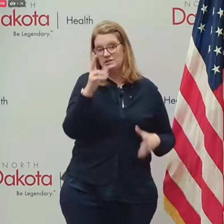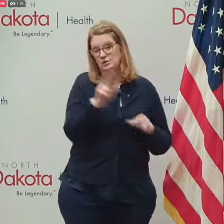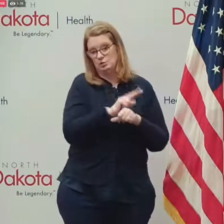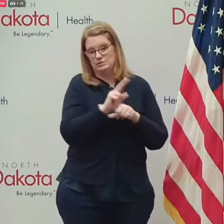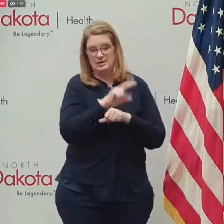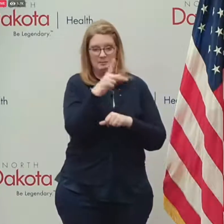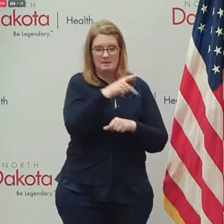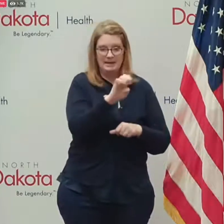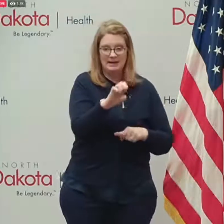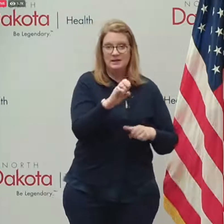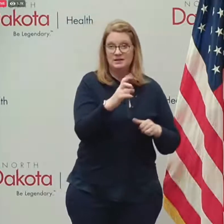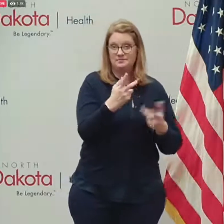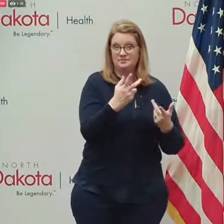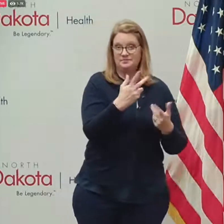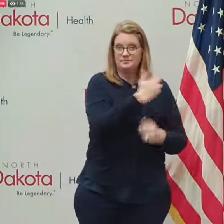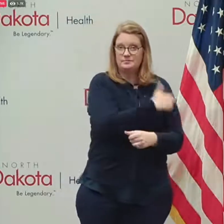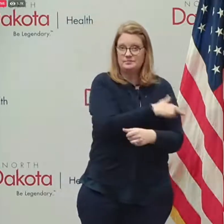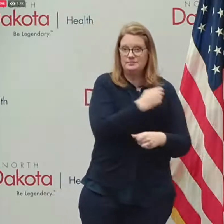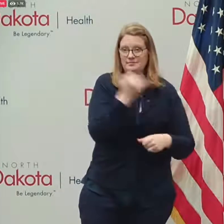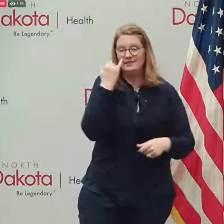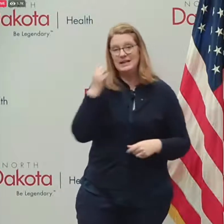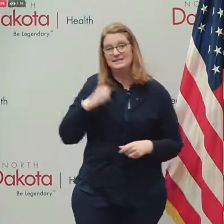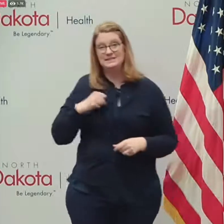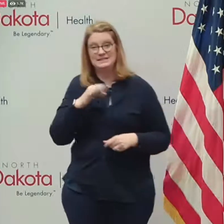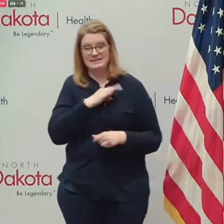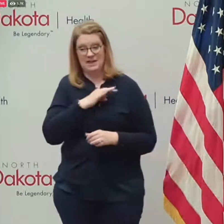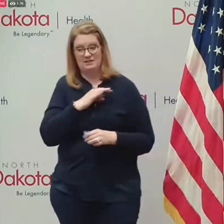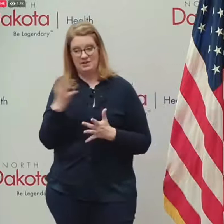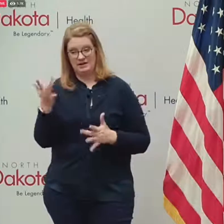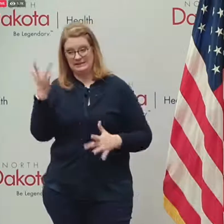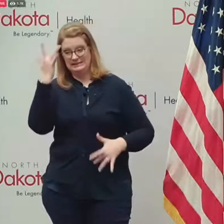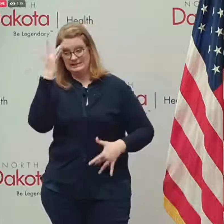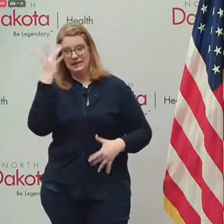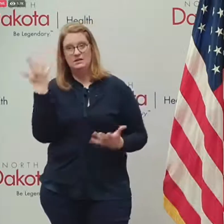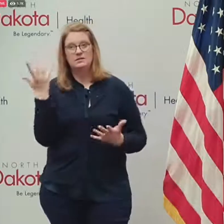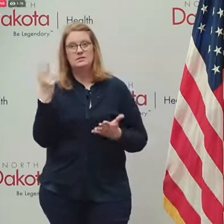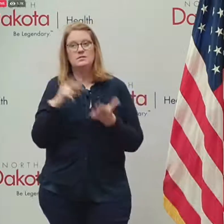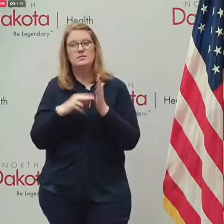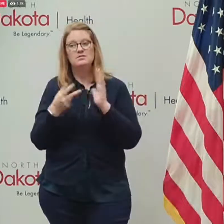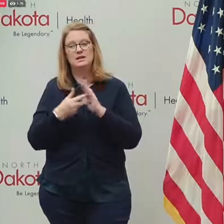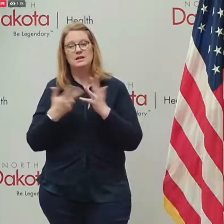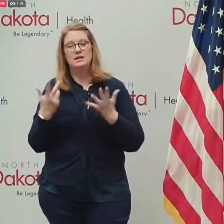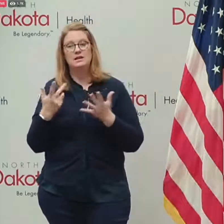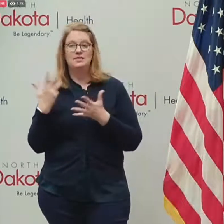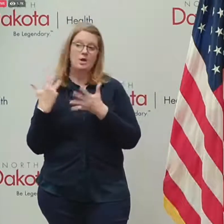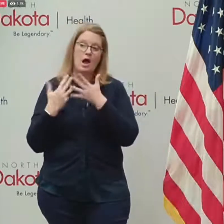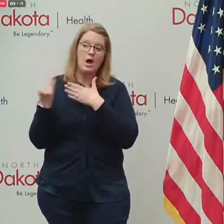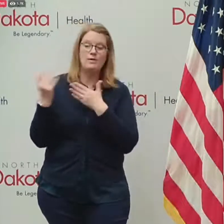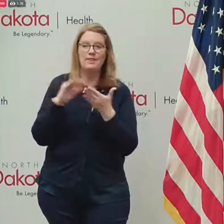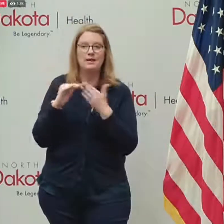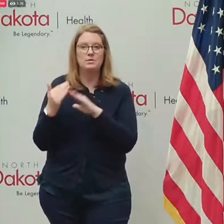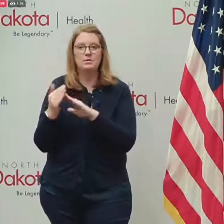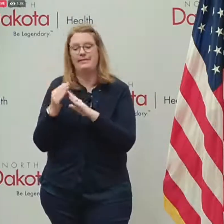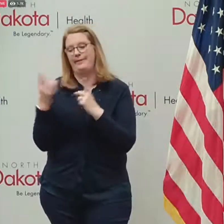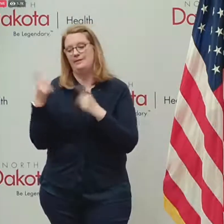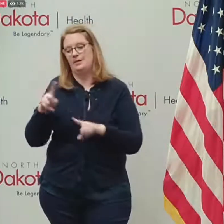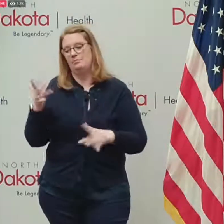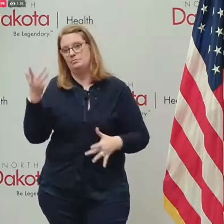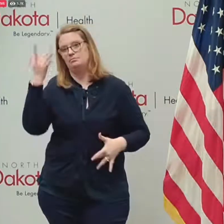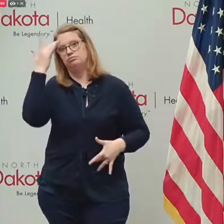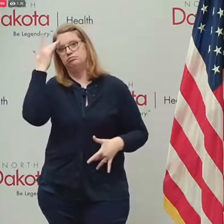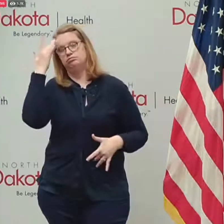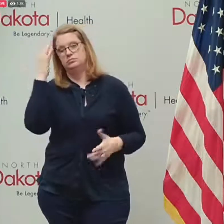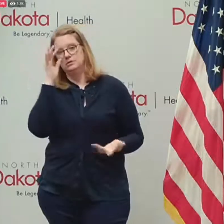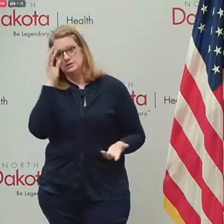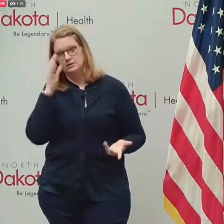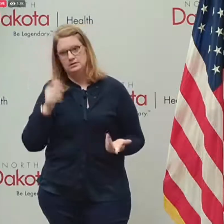in the hospital facility, if staff members are getting sick, sometimes they're getting sick because they're out in the community, and so from the